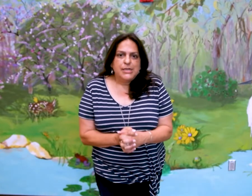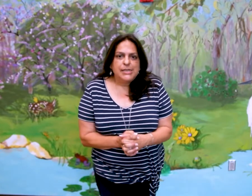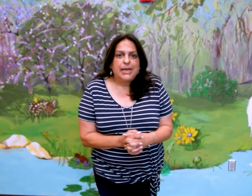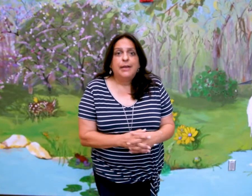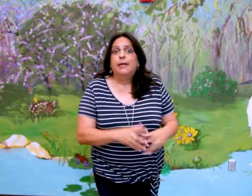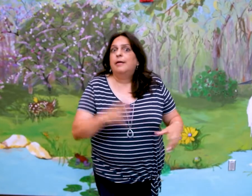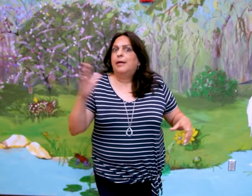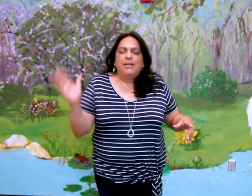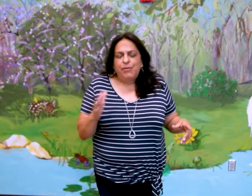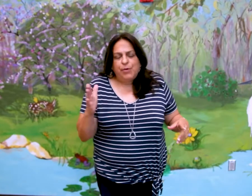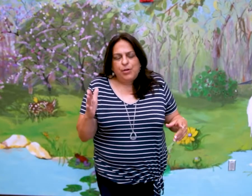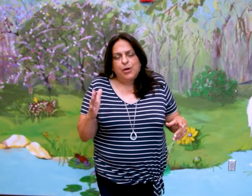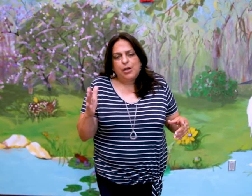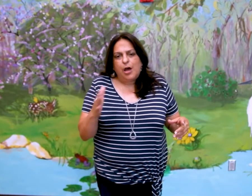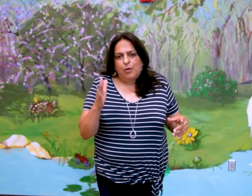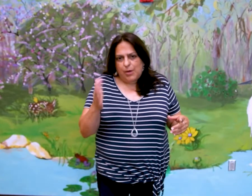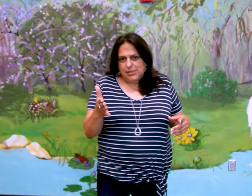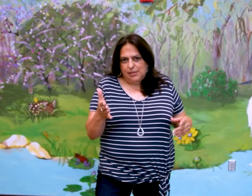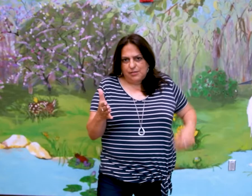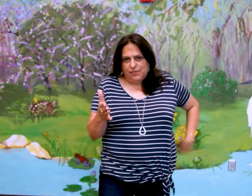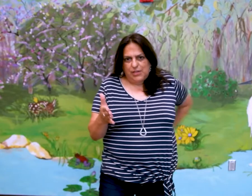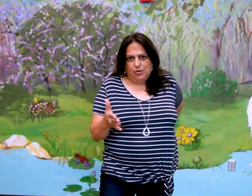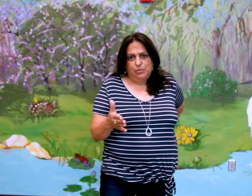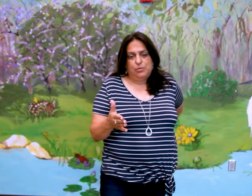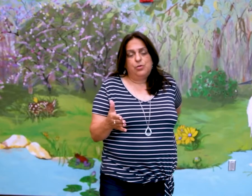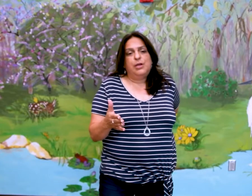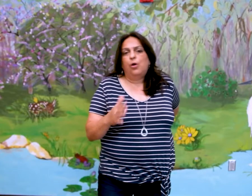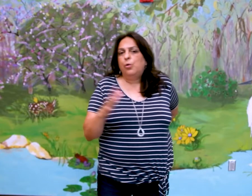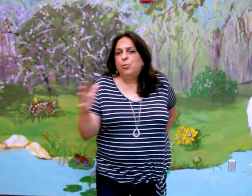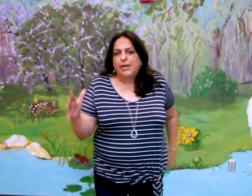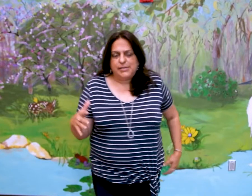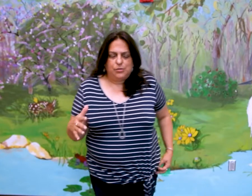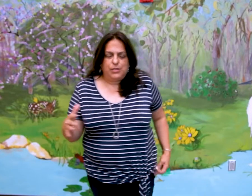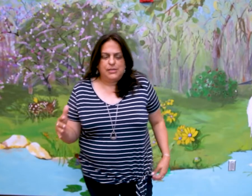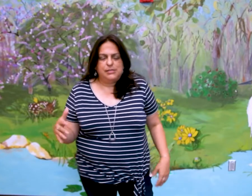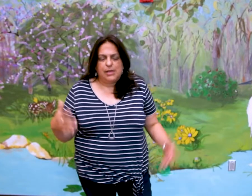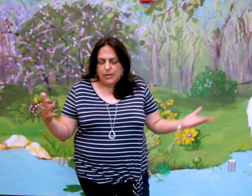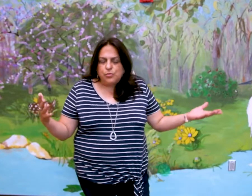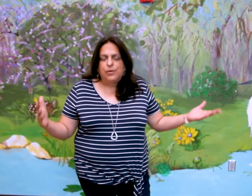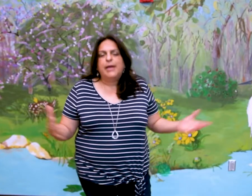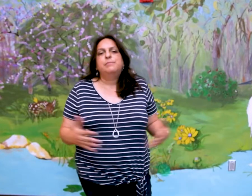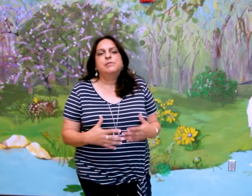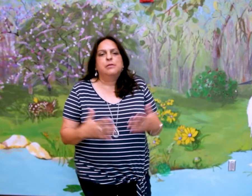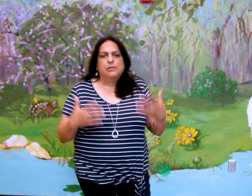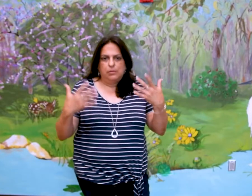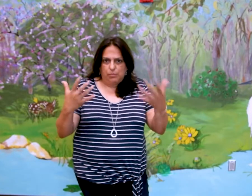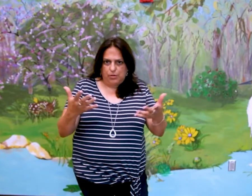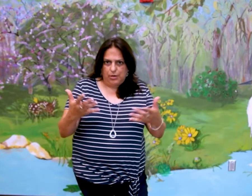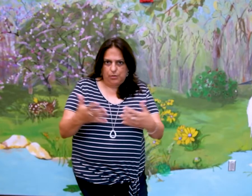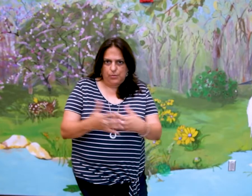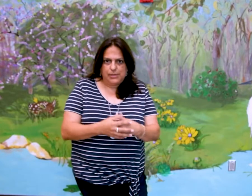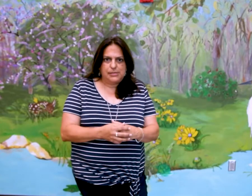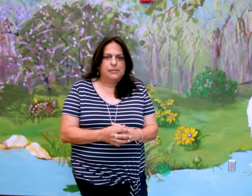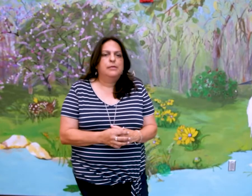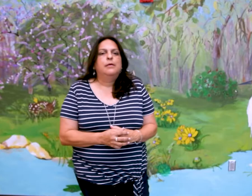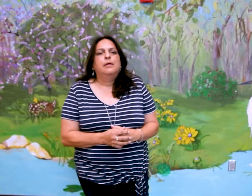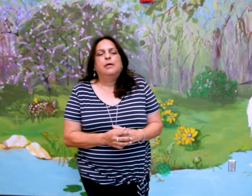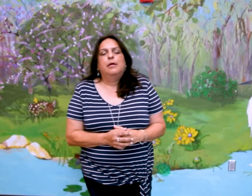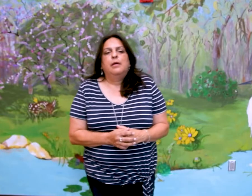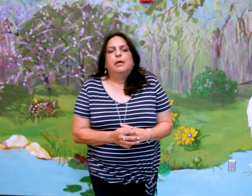and even when you are not watching this video, you can always do these action rhymes with your little ones.